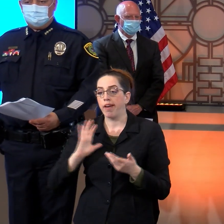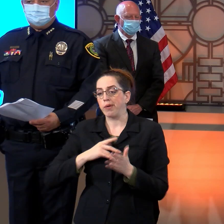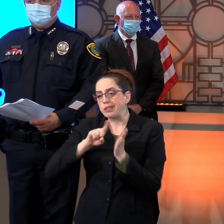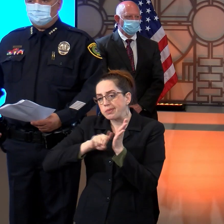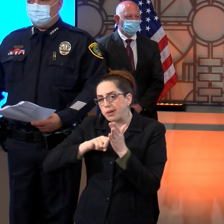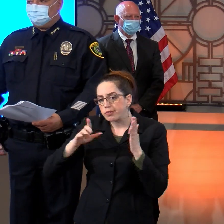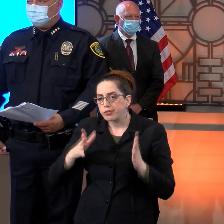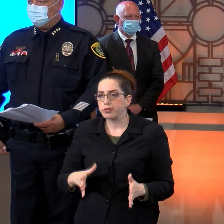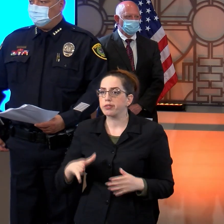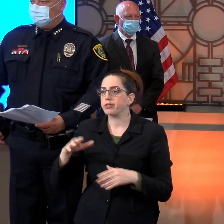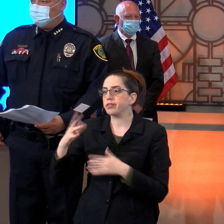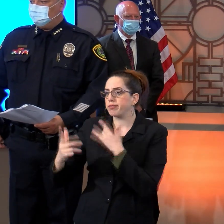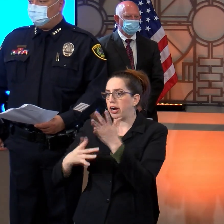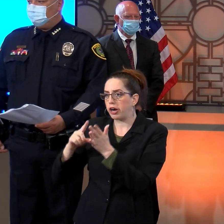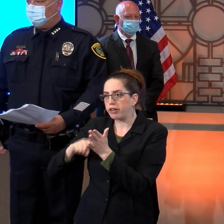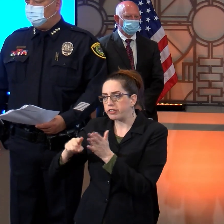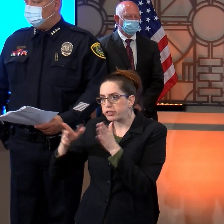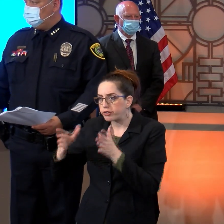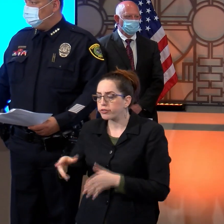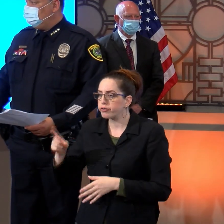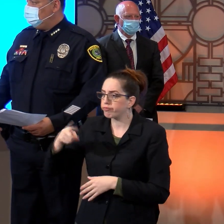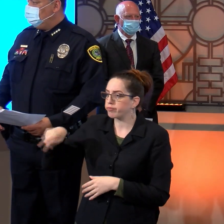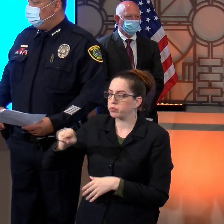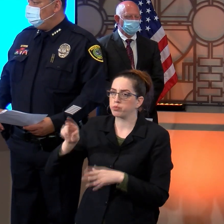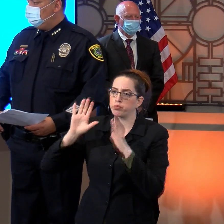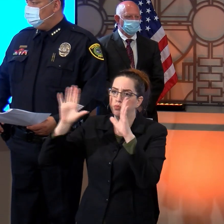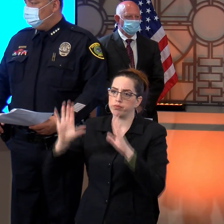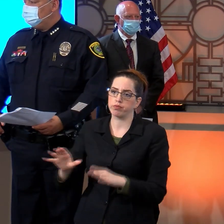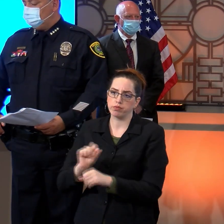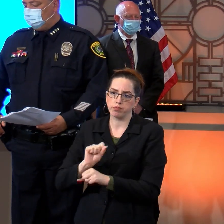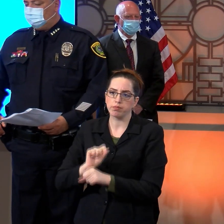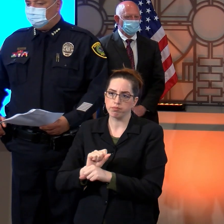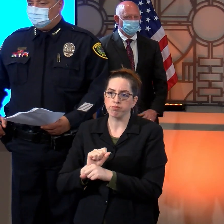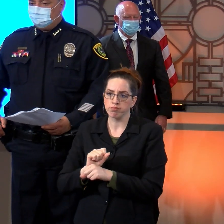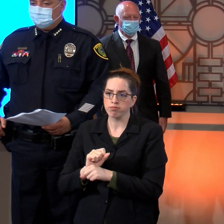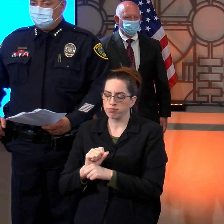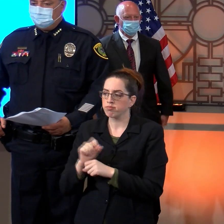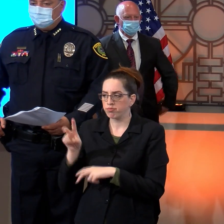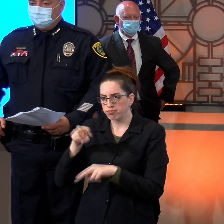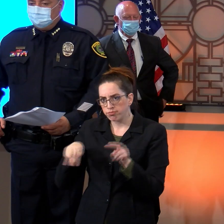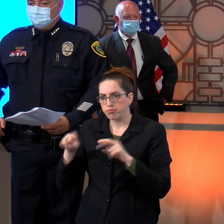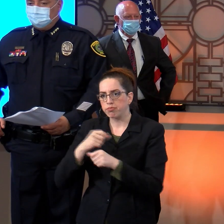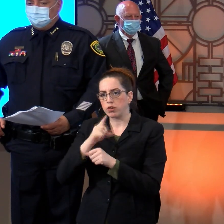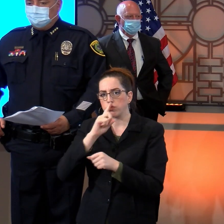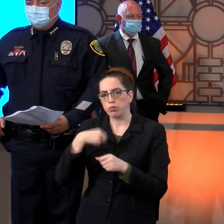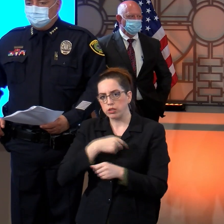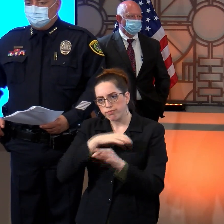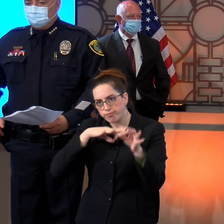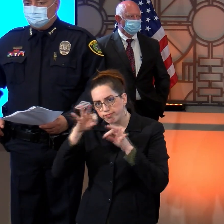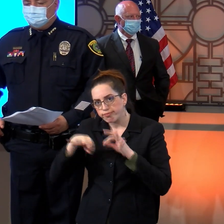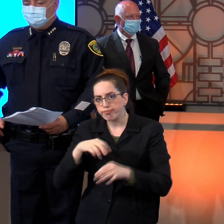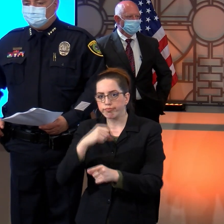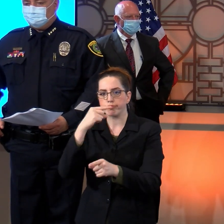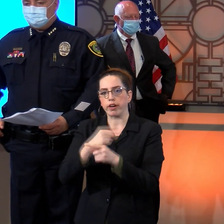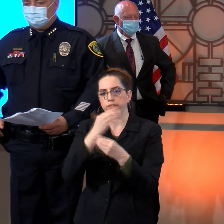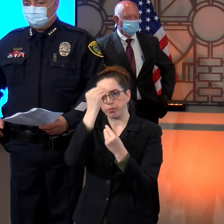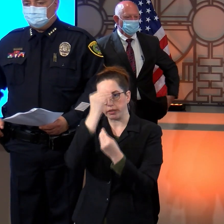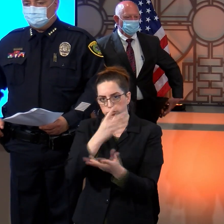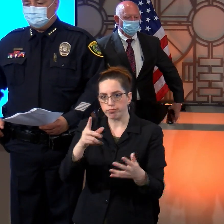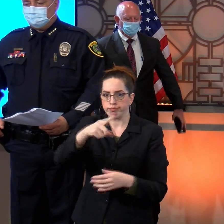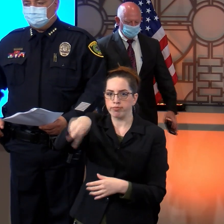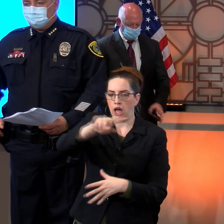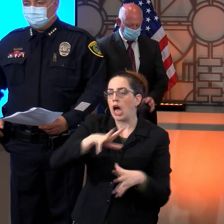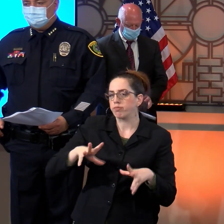our arson investigators have been doing an outstanding job of ensuring that we provide the right information and gain voluntary